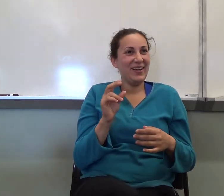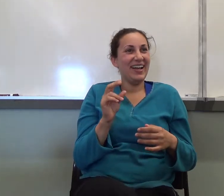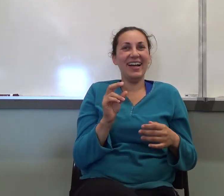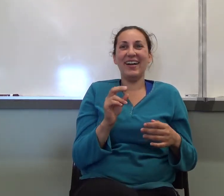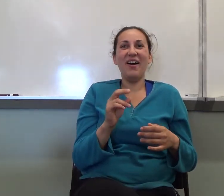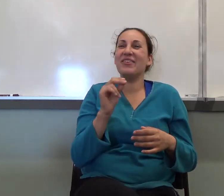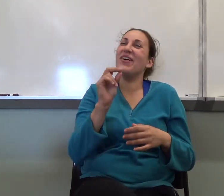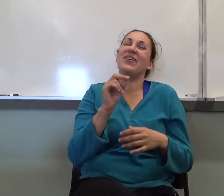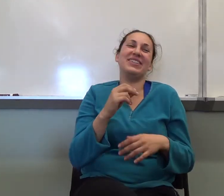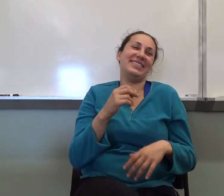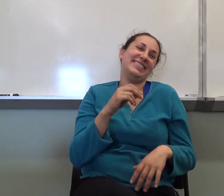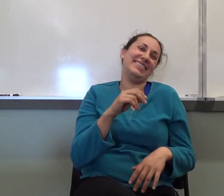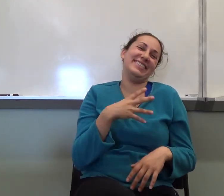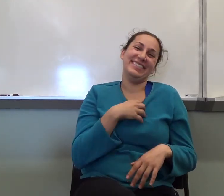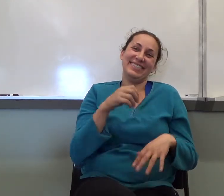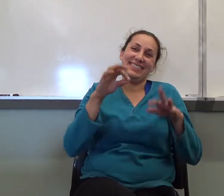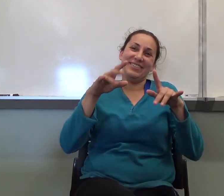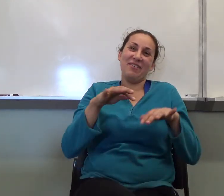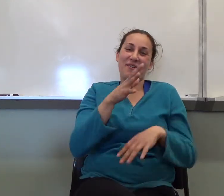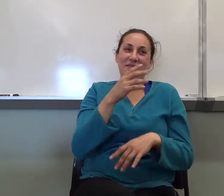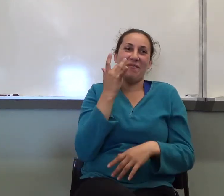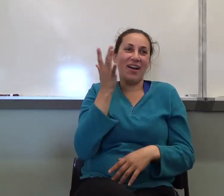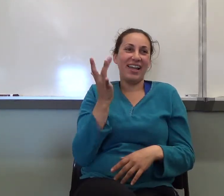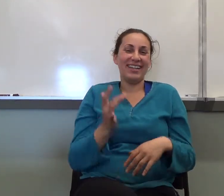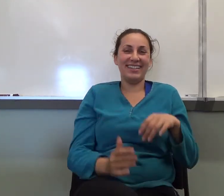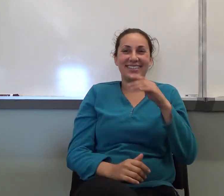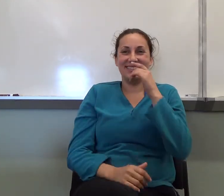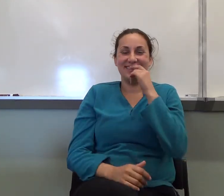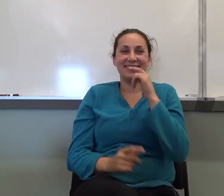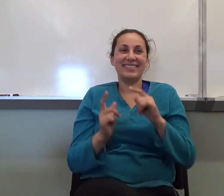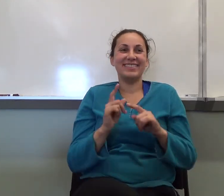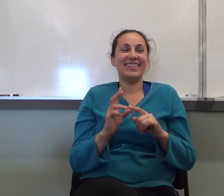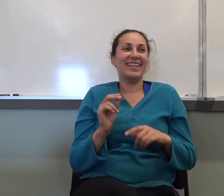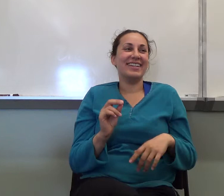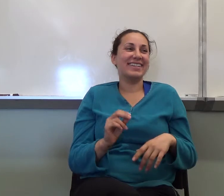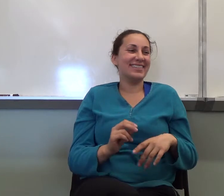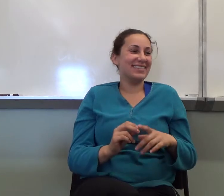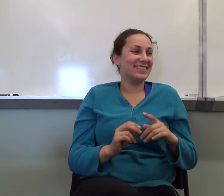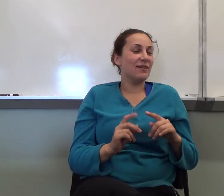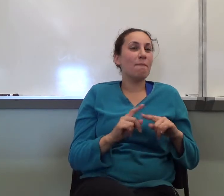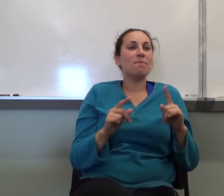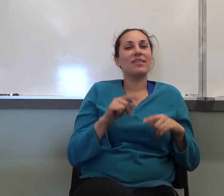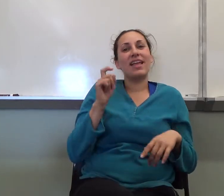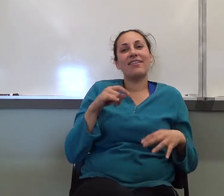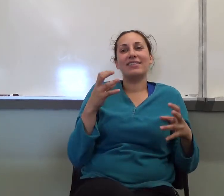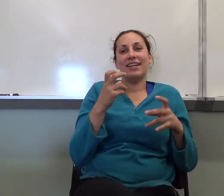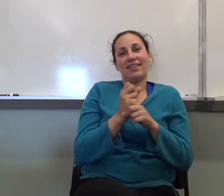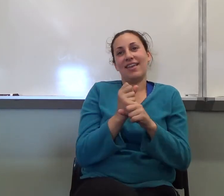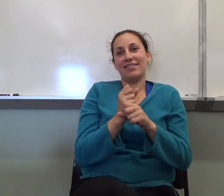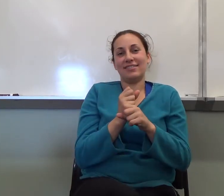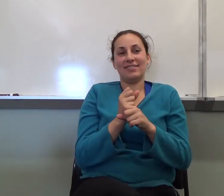sentence, not three sentences. And therefore, we have to condense this into something that's recognizable. And they do it for you